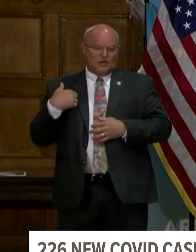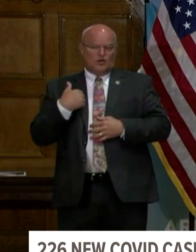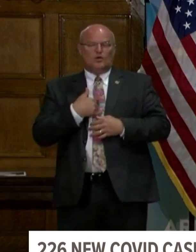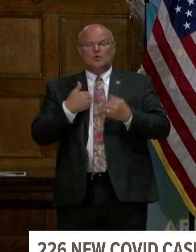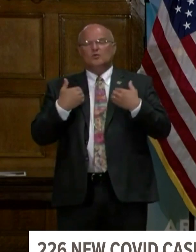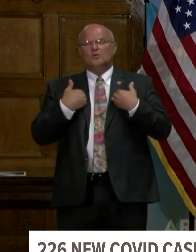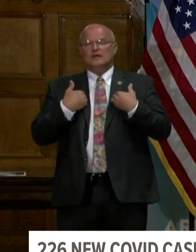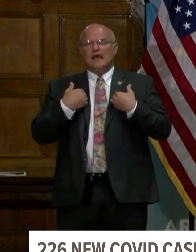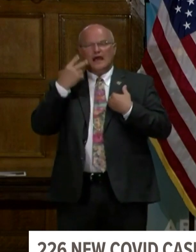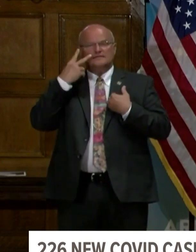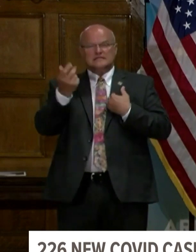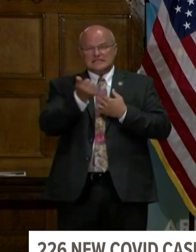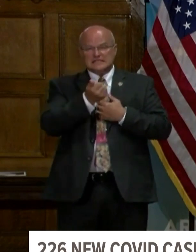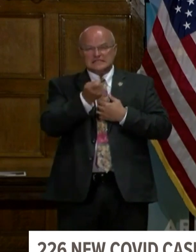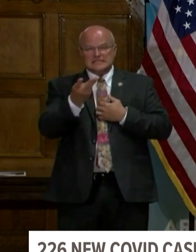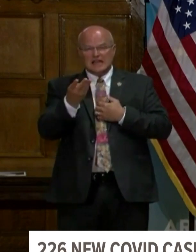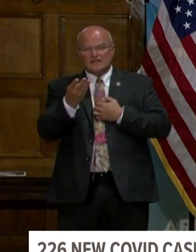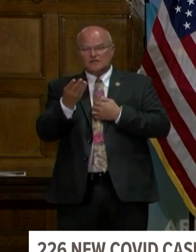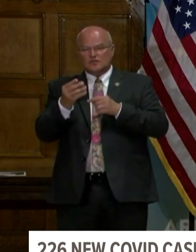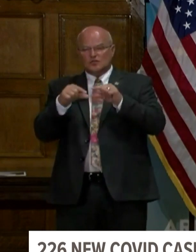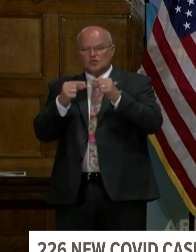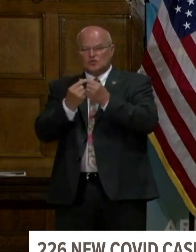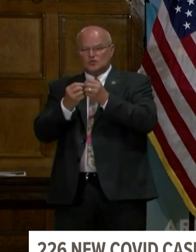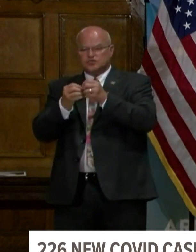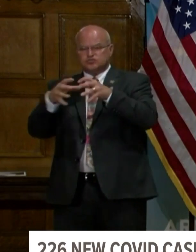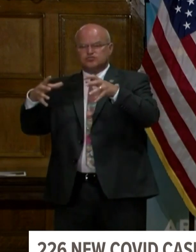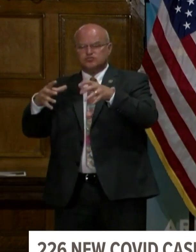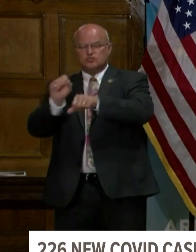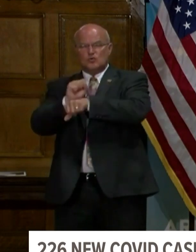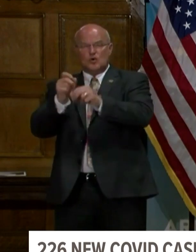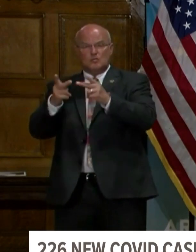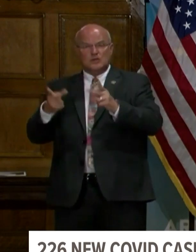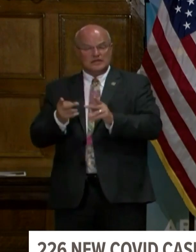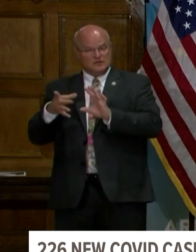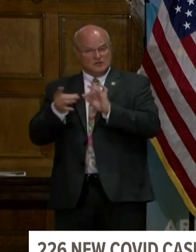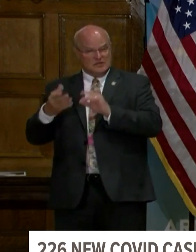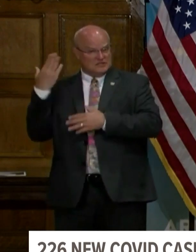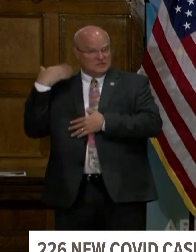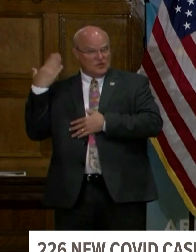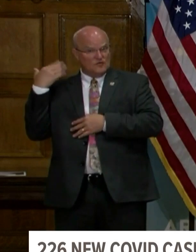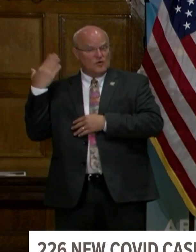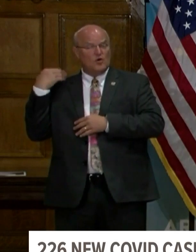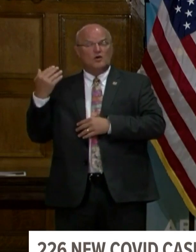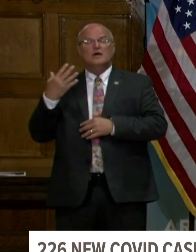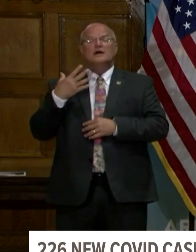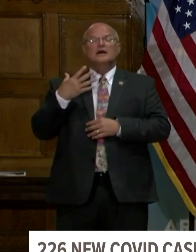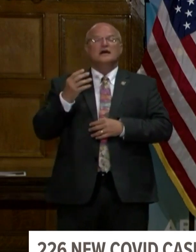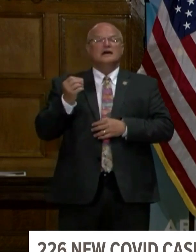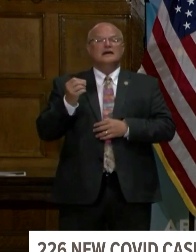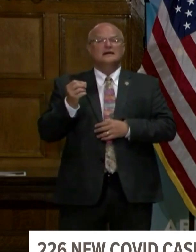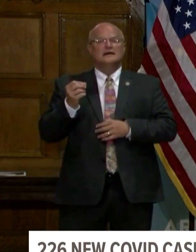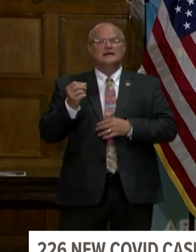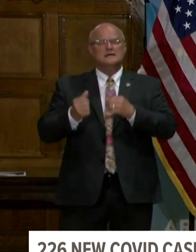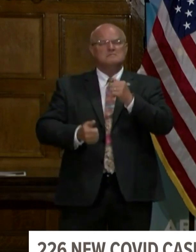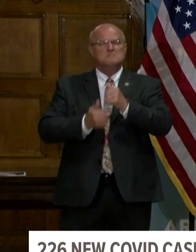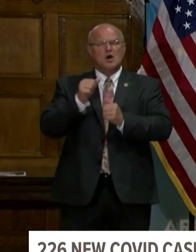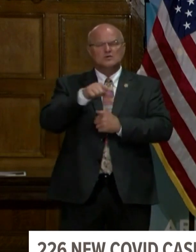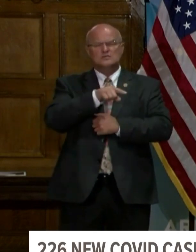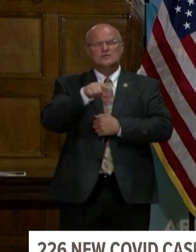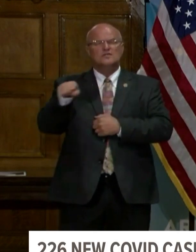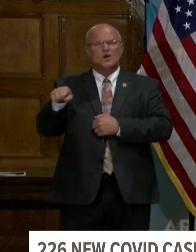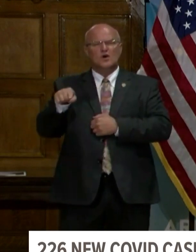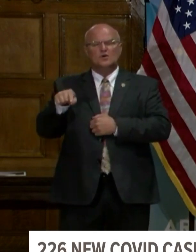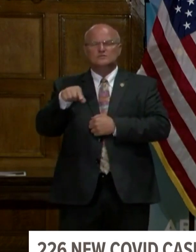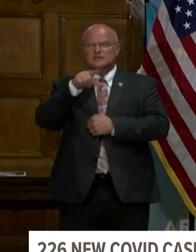have seen some clusters associated with workplaces that we've mentioned, and most of those have